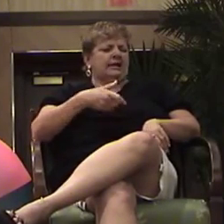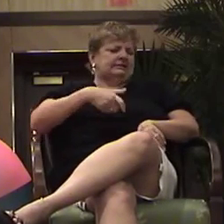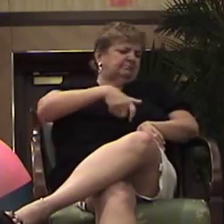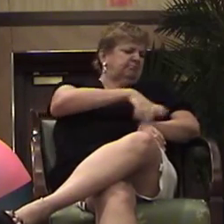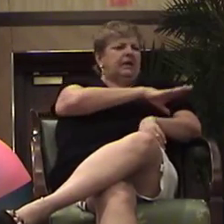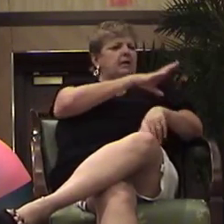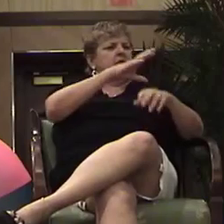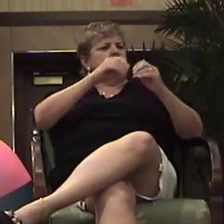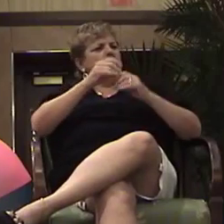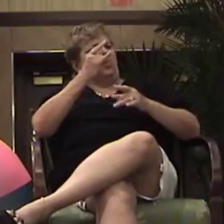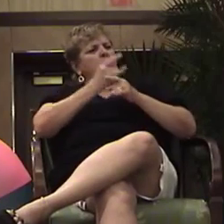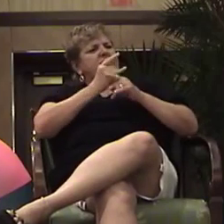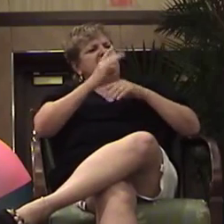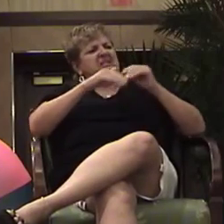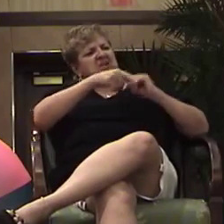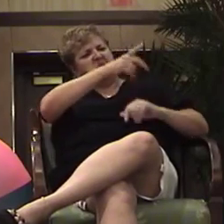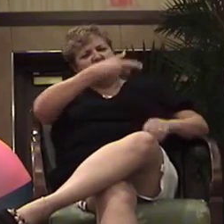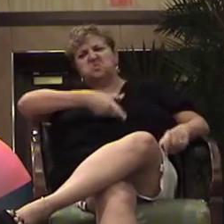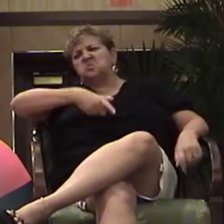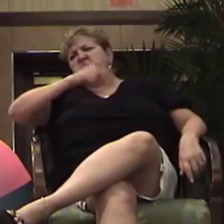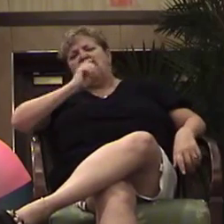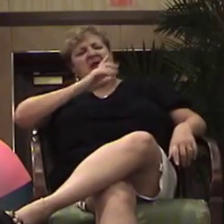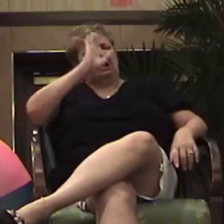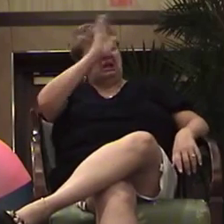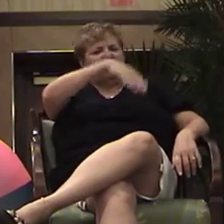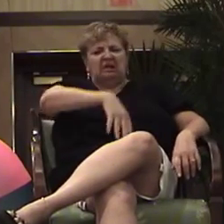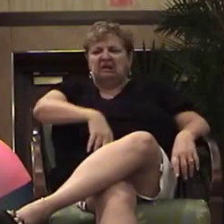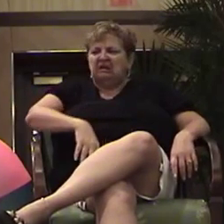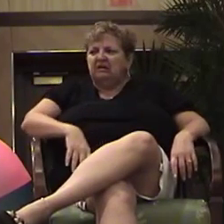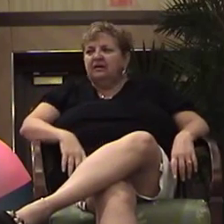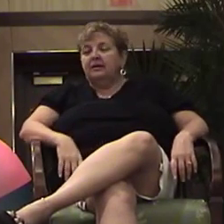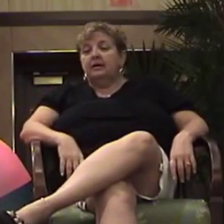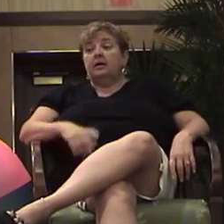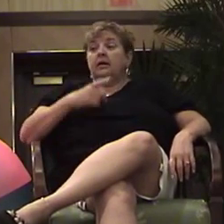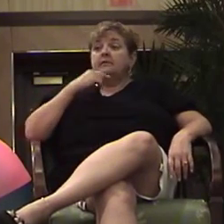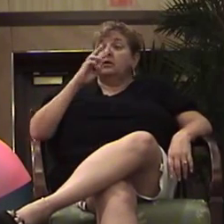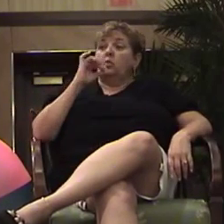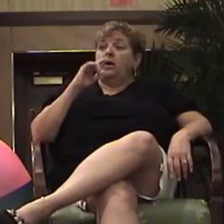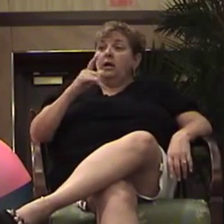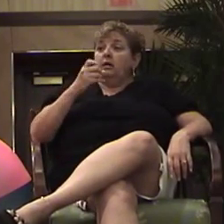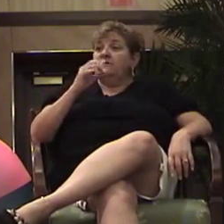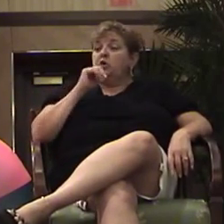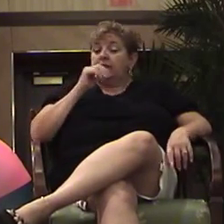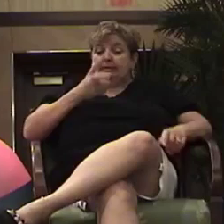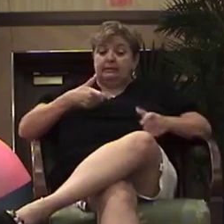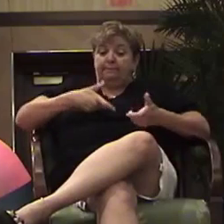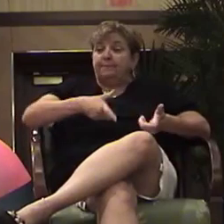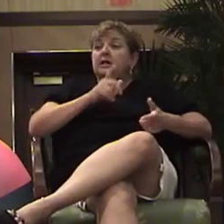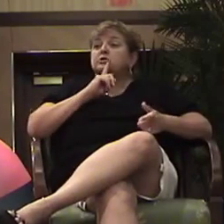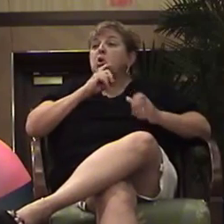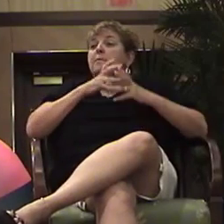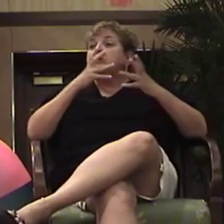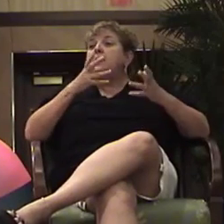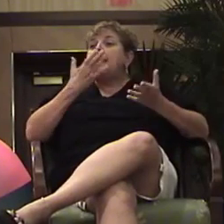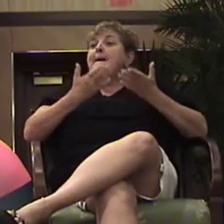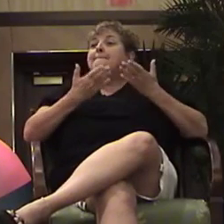drank. I said, well, if you hadn't spilled so much, maybe you'd have gotten here